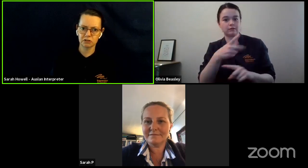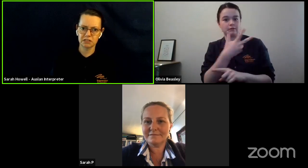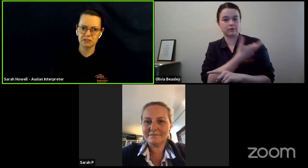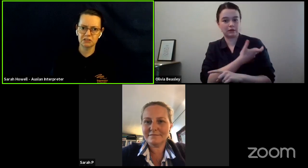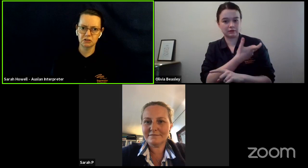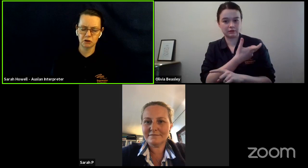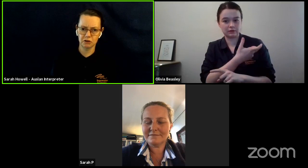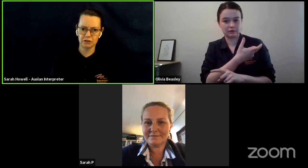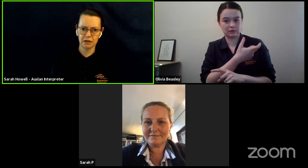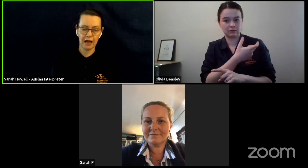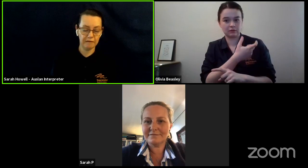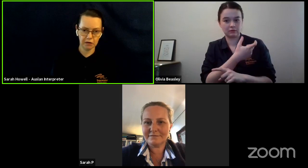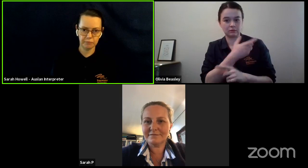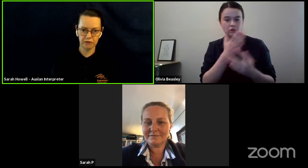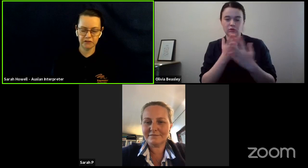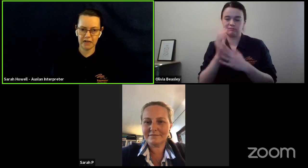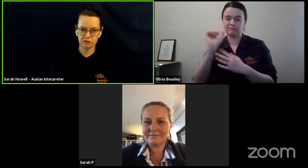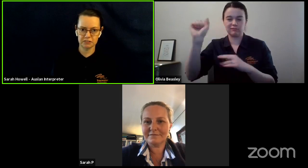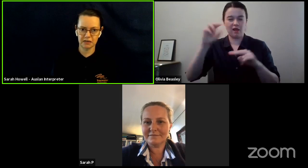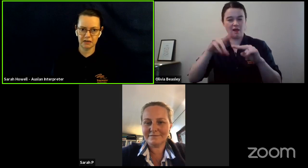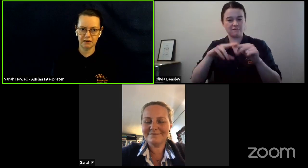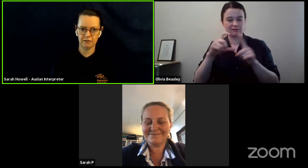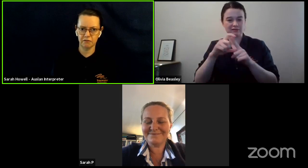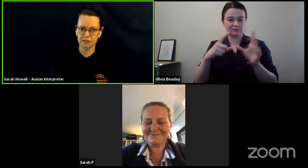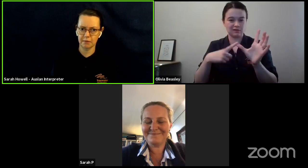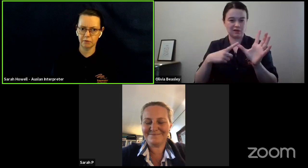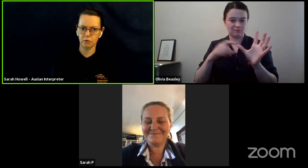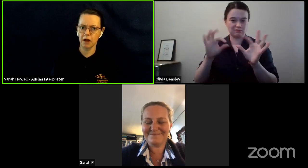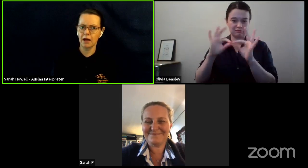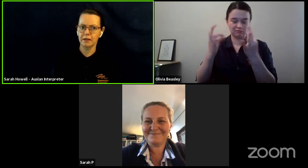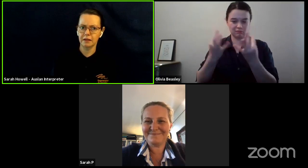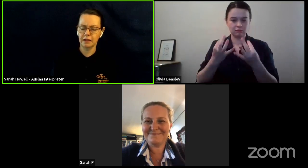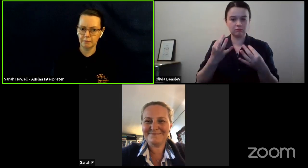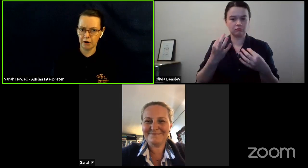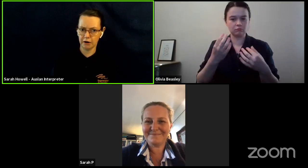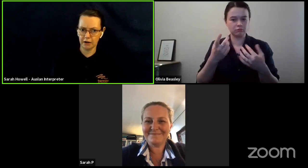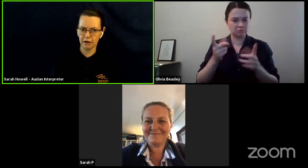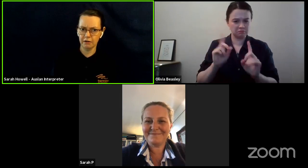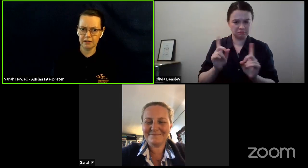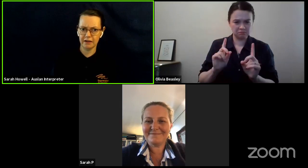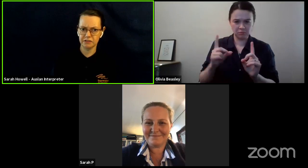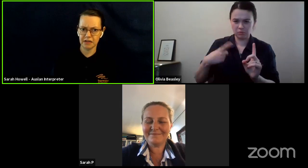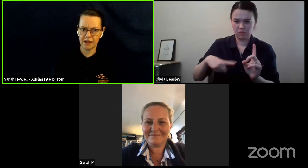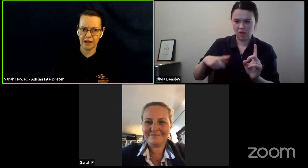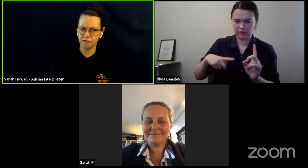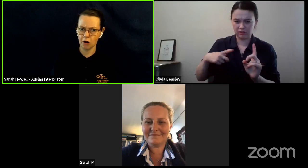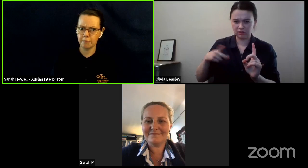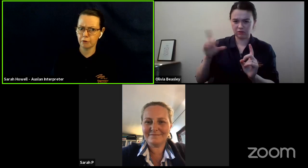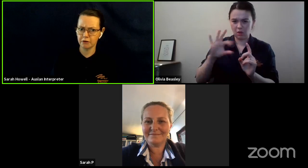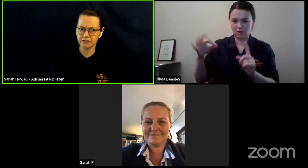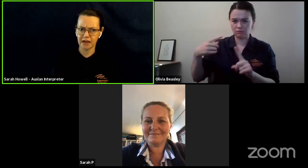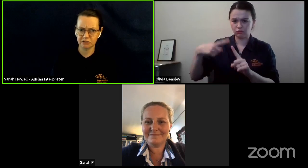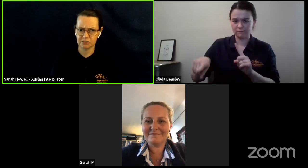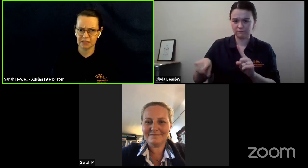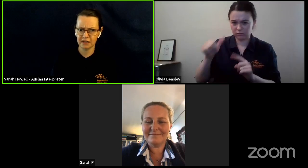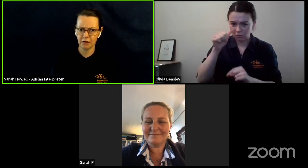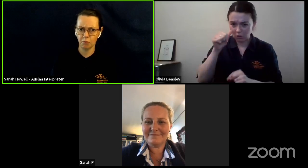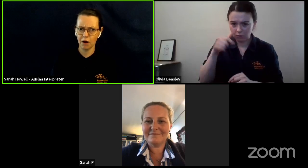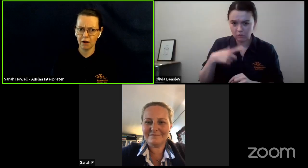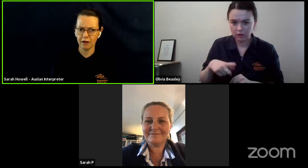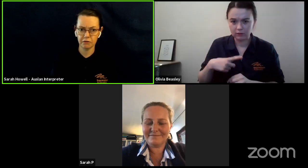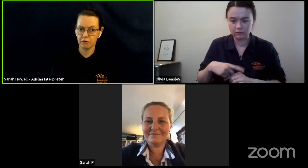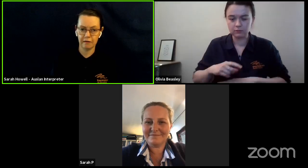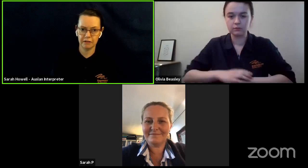some countries haven't approved AstraZeneca. For example, in America, the FDA have not approved